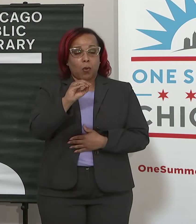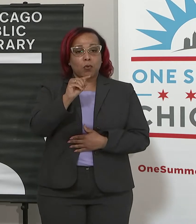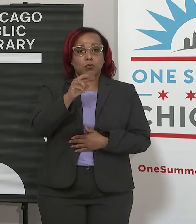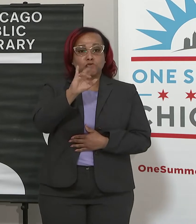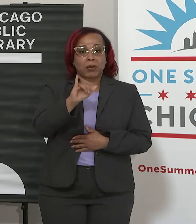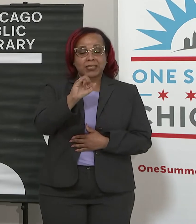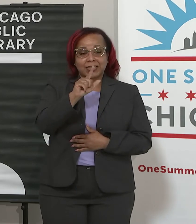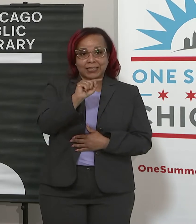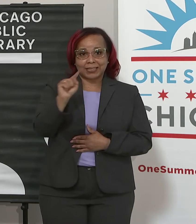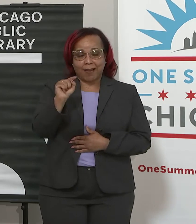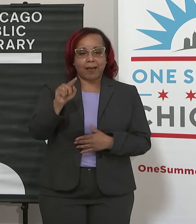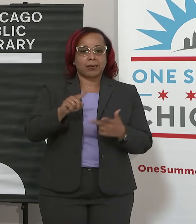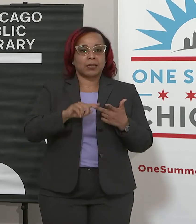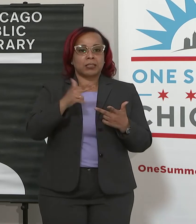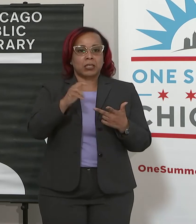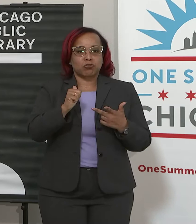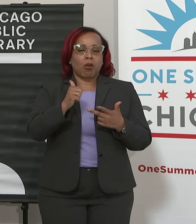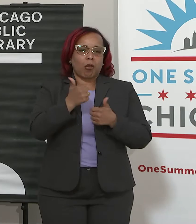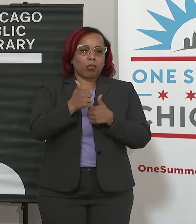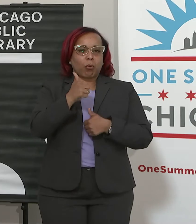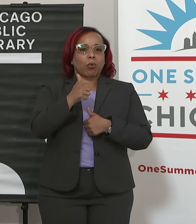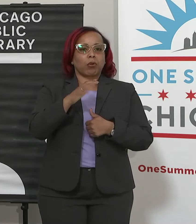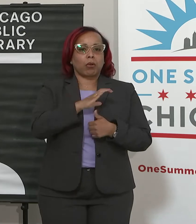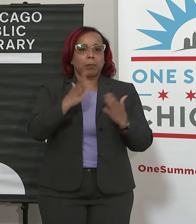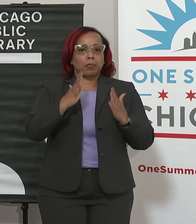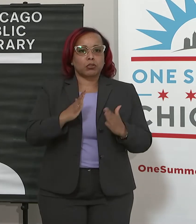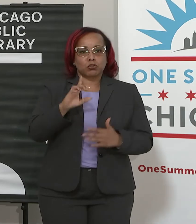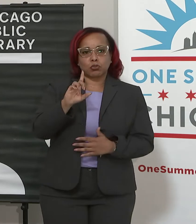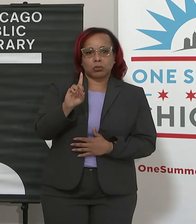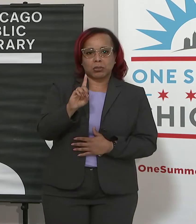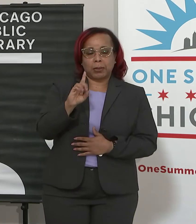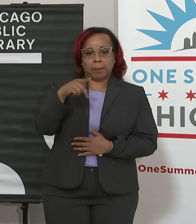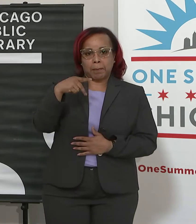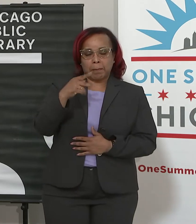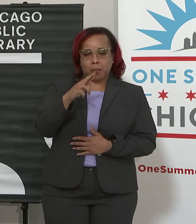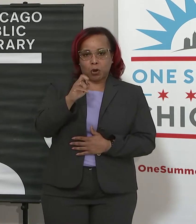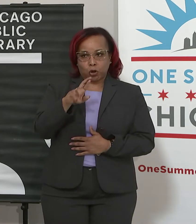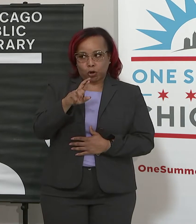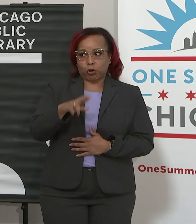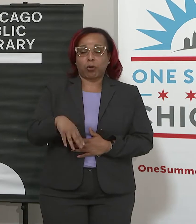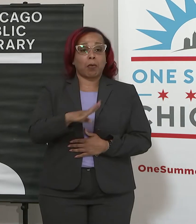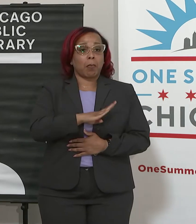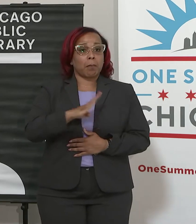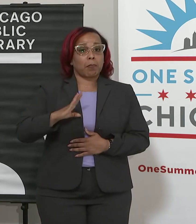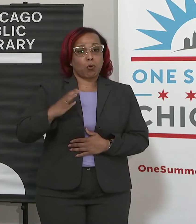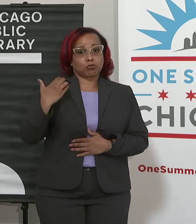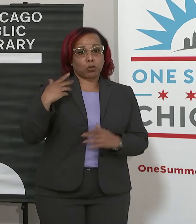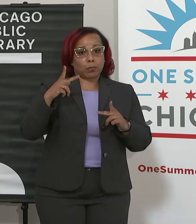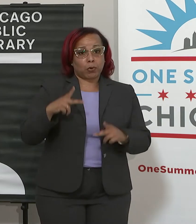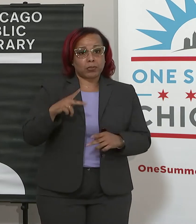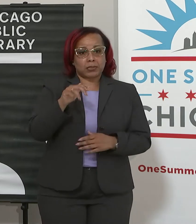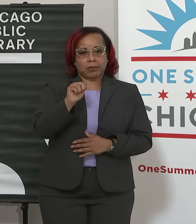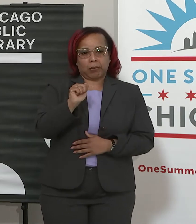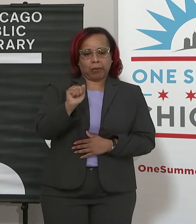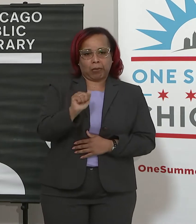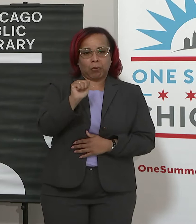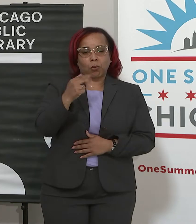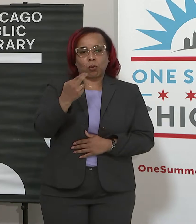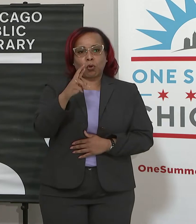Scott, CHA Authority Commissioner Deborah Parker, and Board Chairperson Andrew